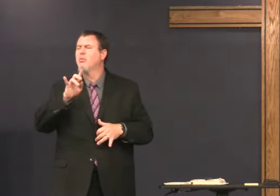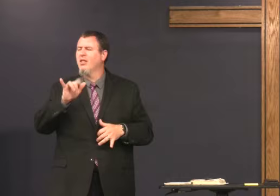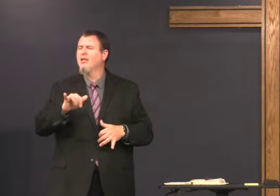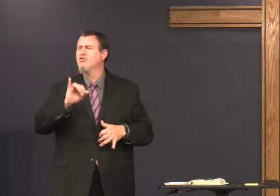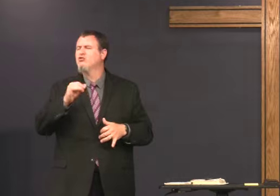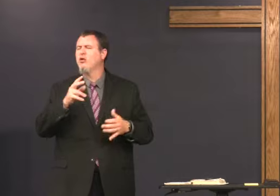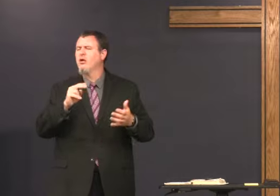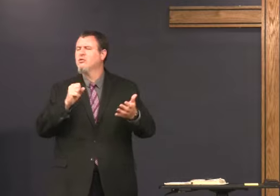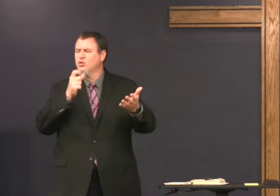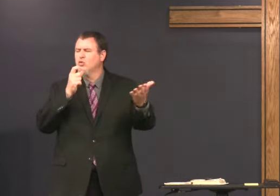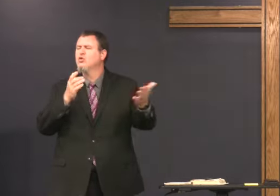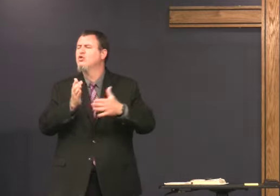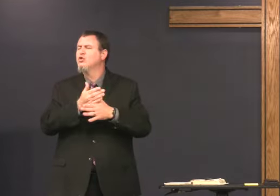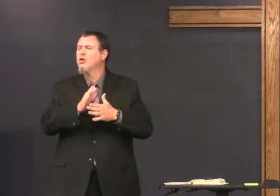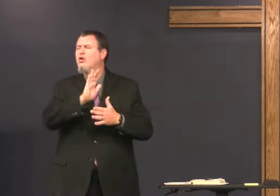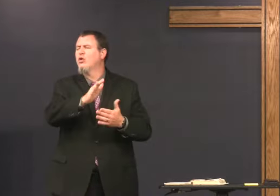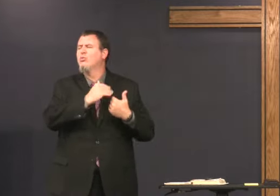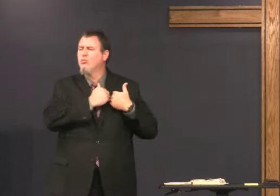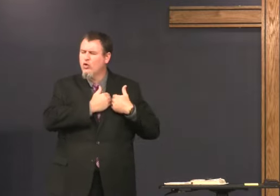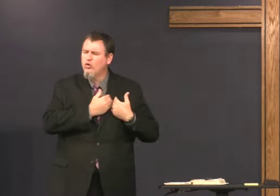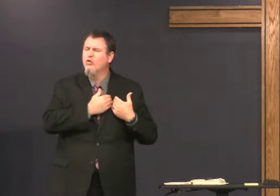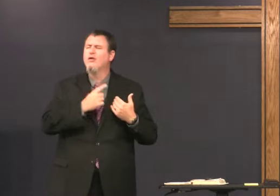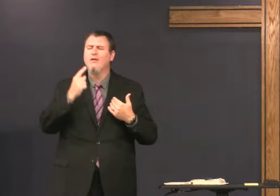today, Kimberly Johnson, as she shares